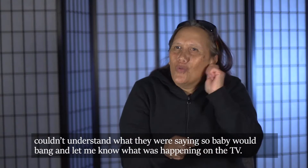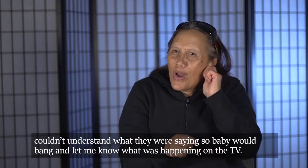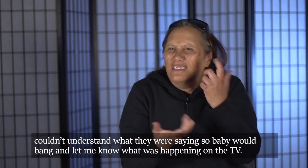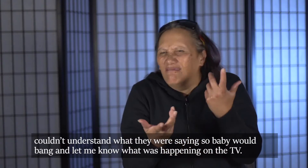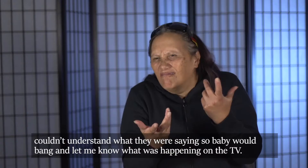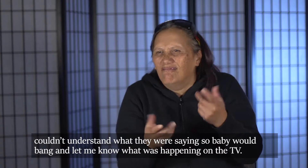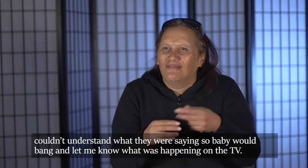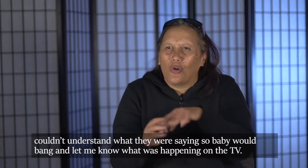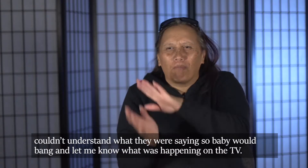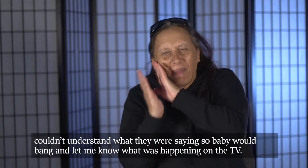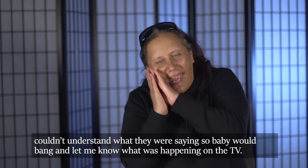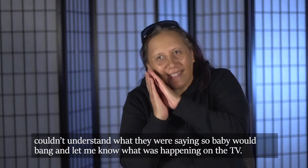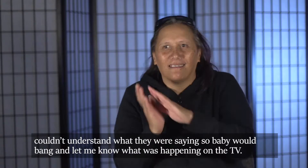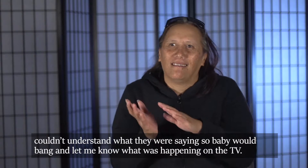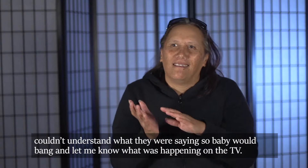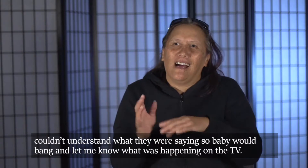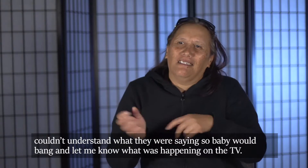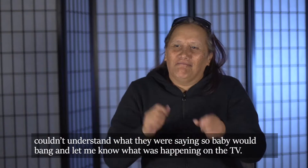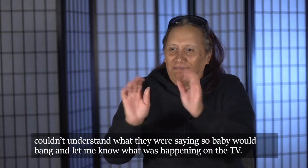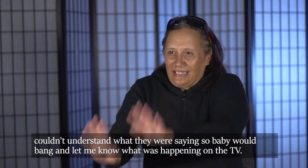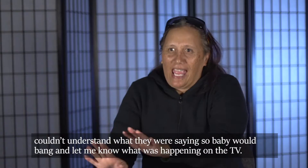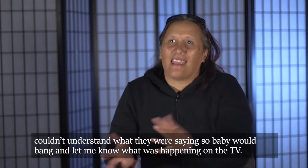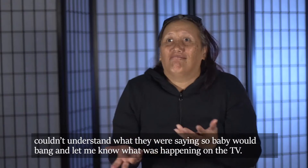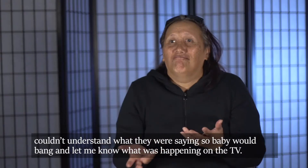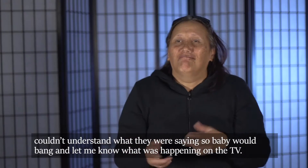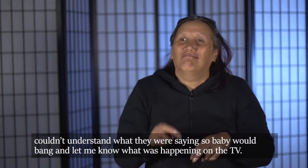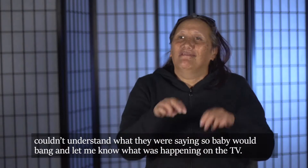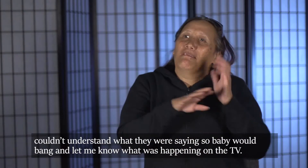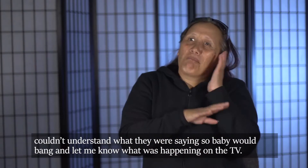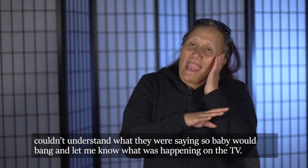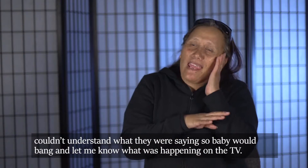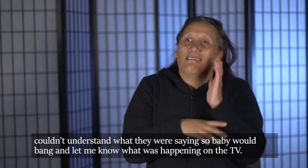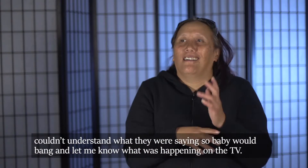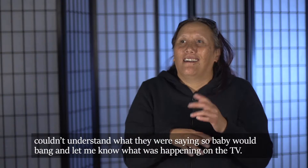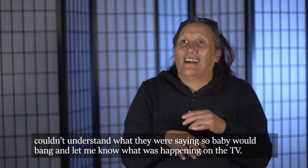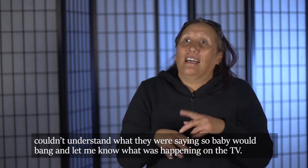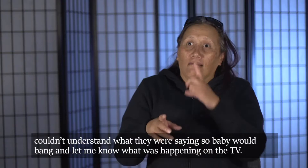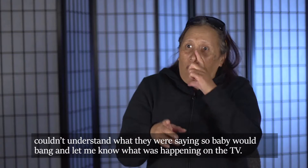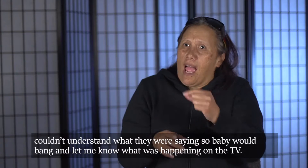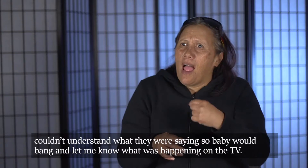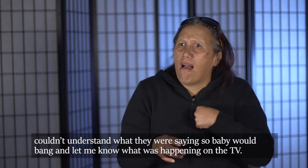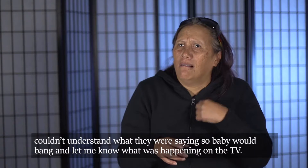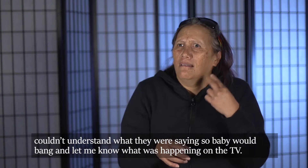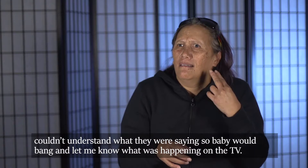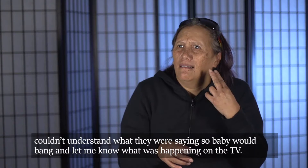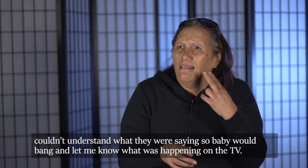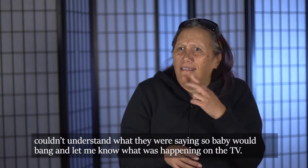saying. So baby would bang and let me know what was happening on